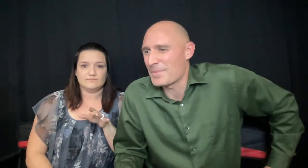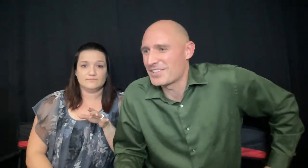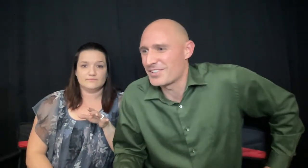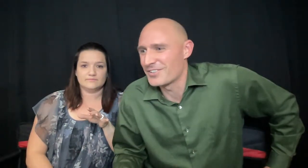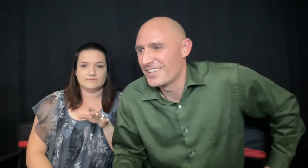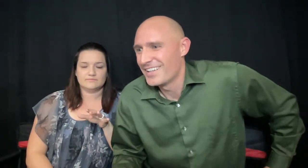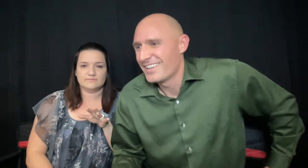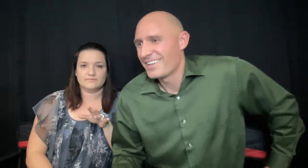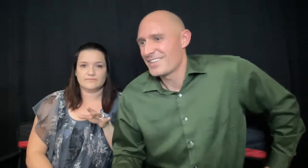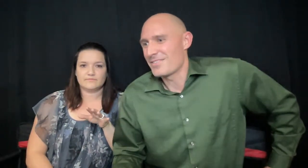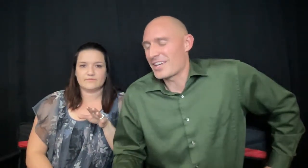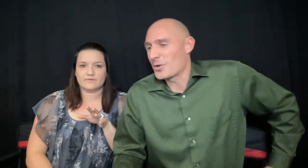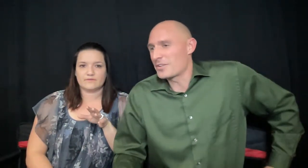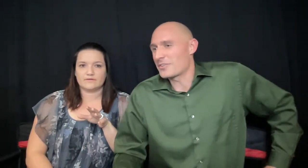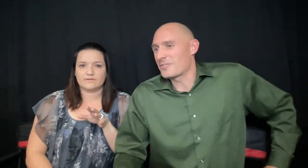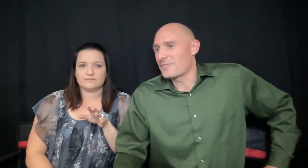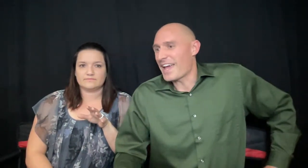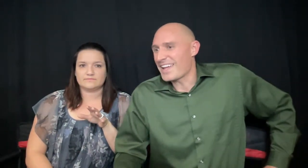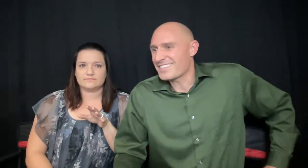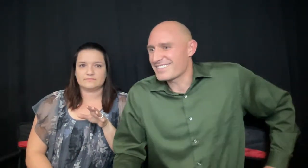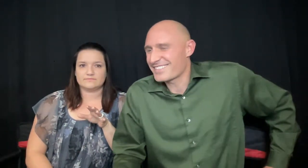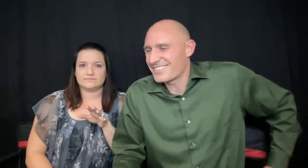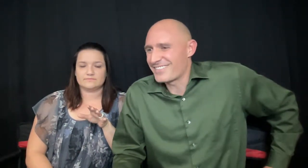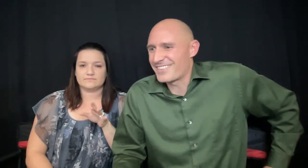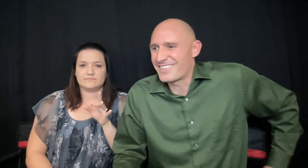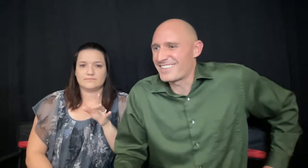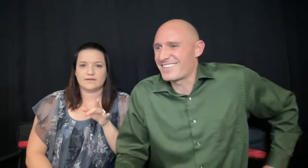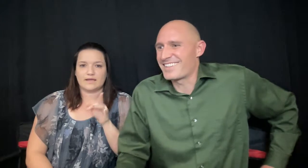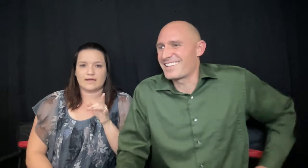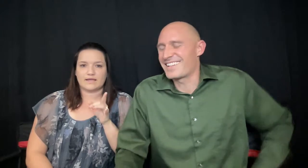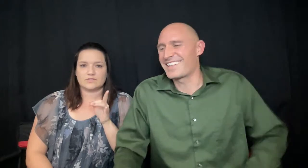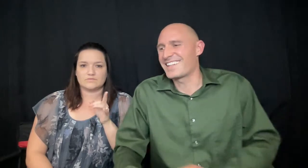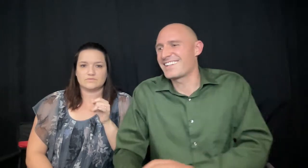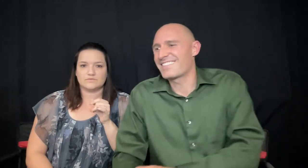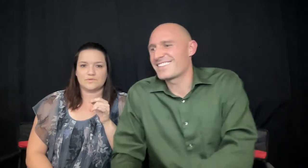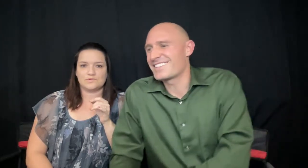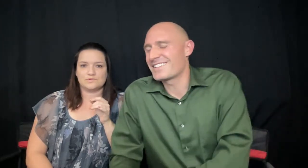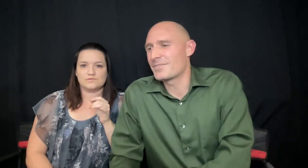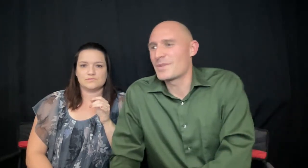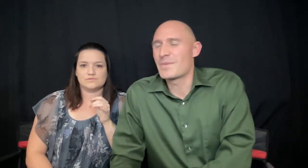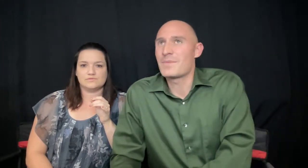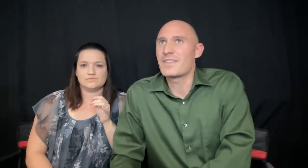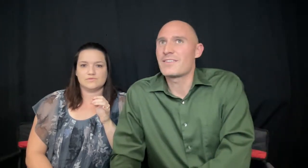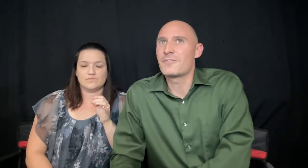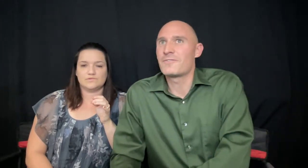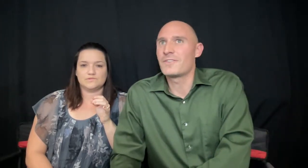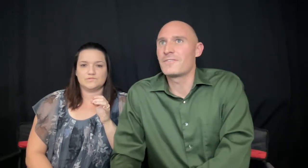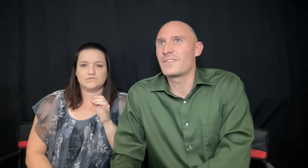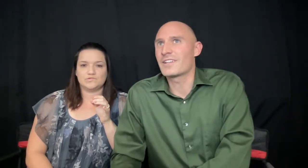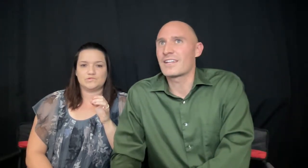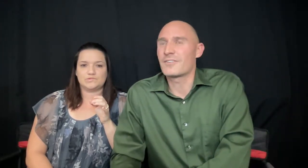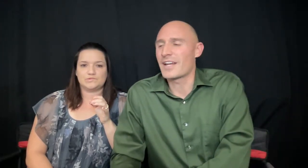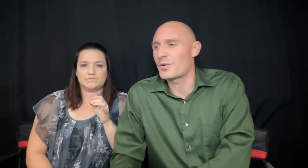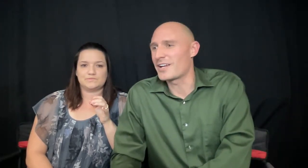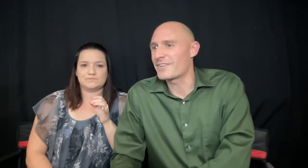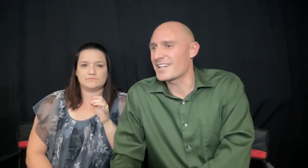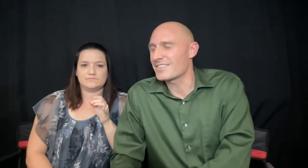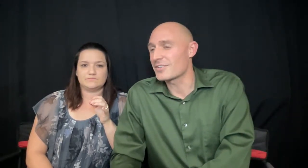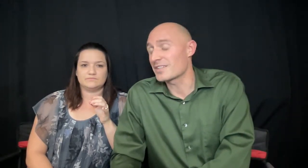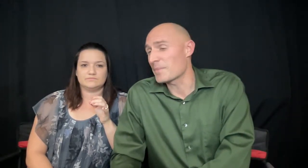to you? They go a little too fast, or, maybe you feel like you're not quite ready, so you step back